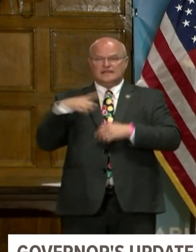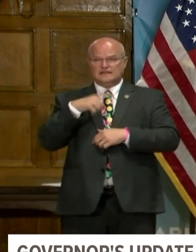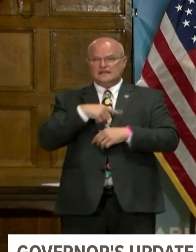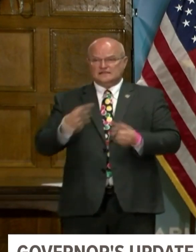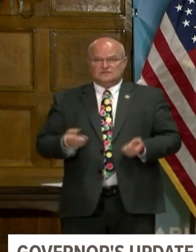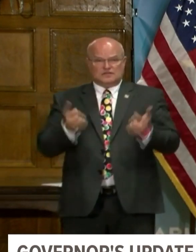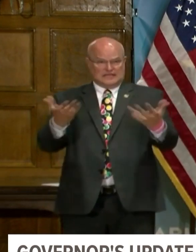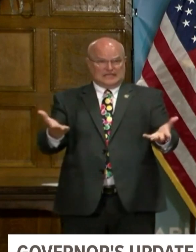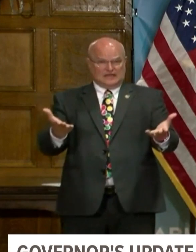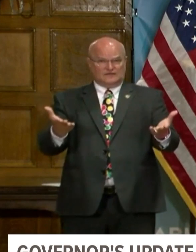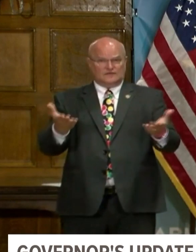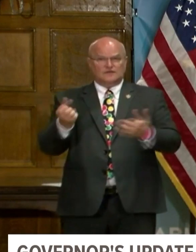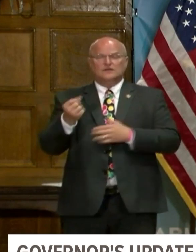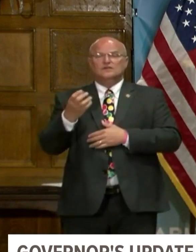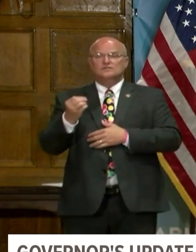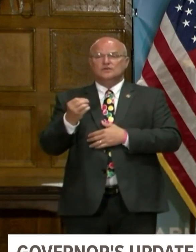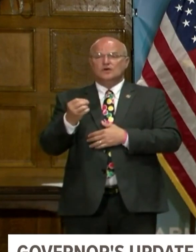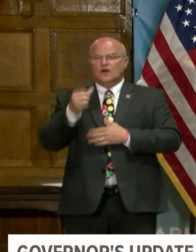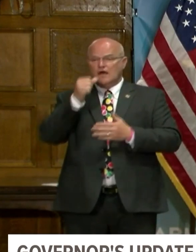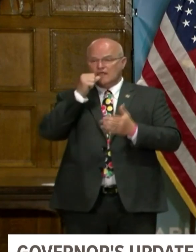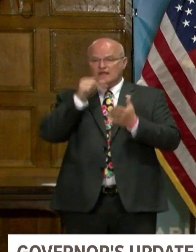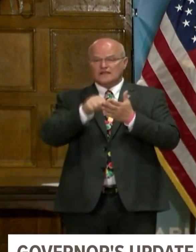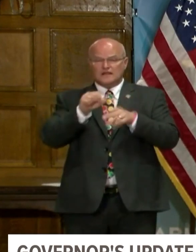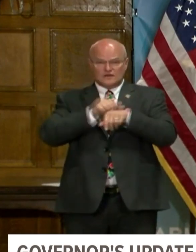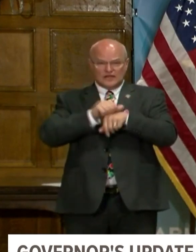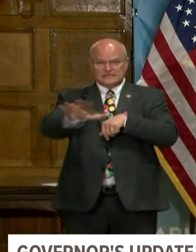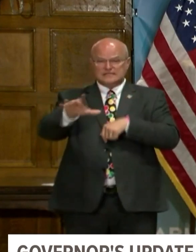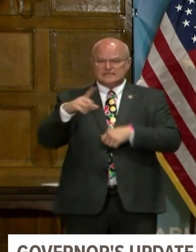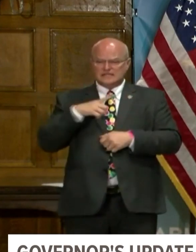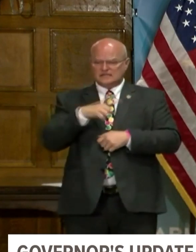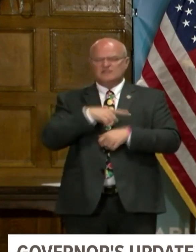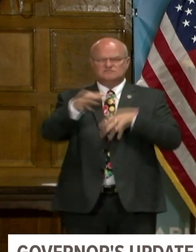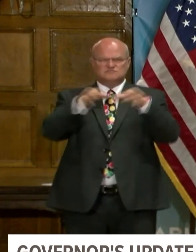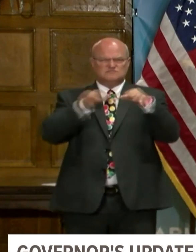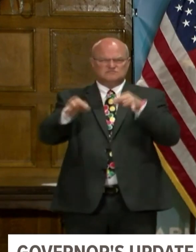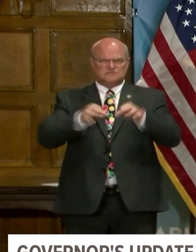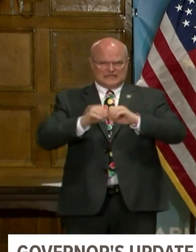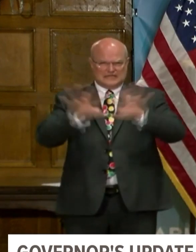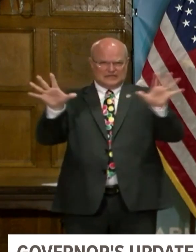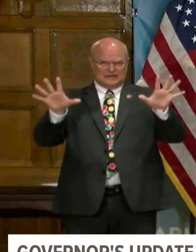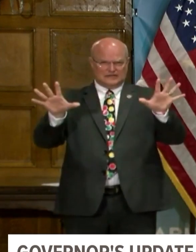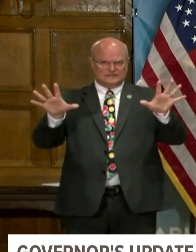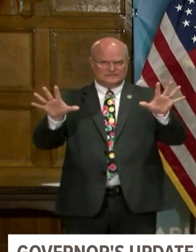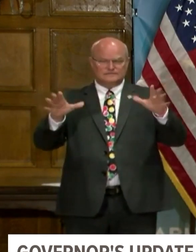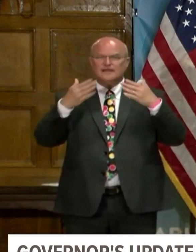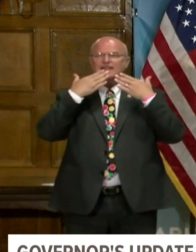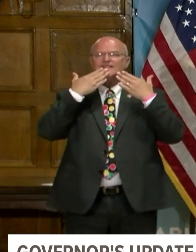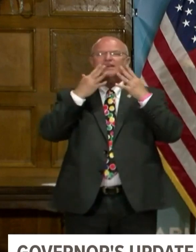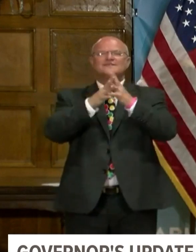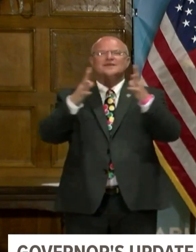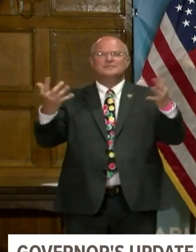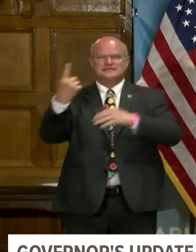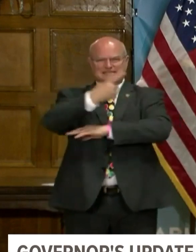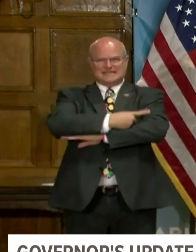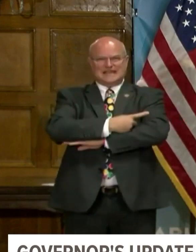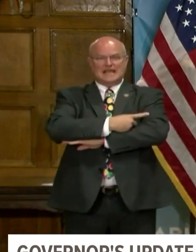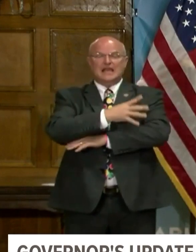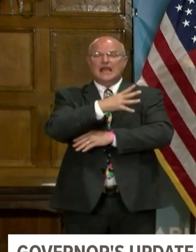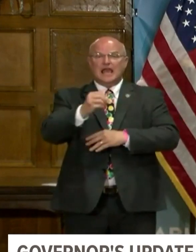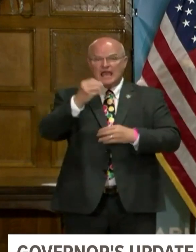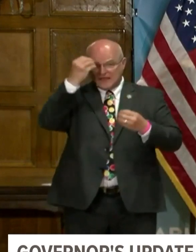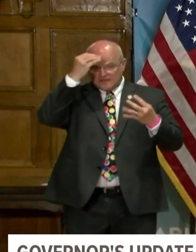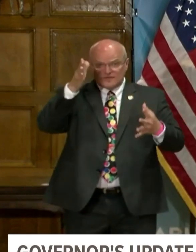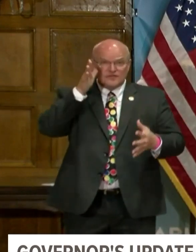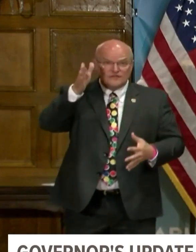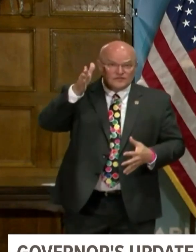and the letter that I gave the legislature, I think, explains that position. Thank you all very much today. And just